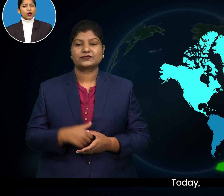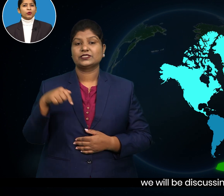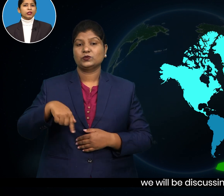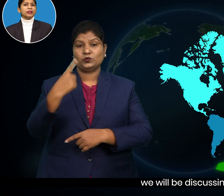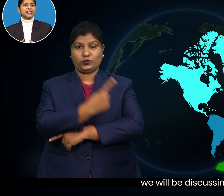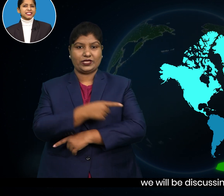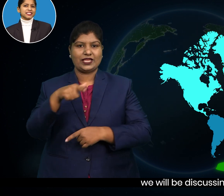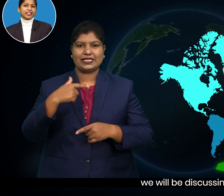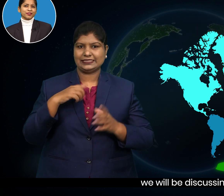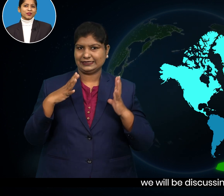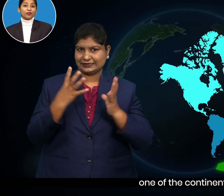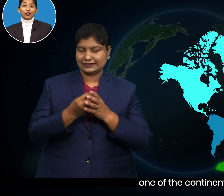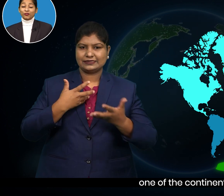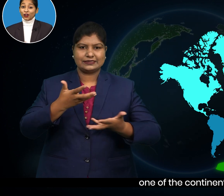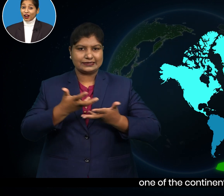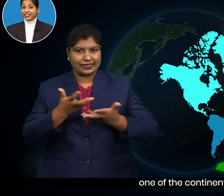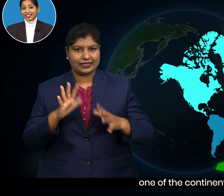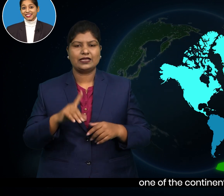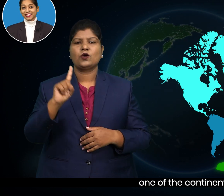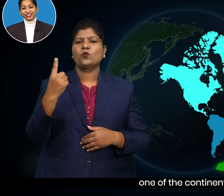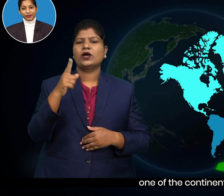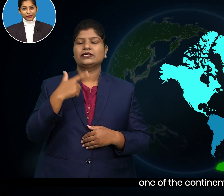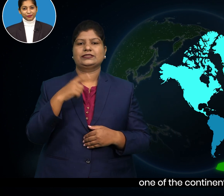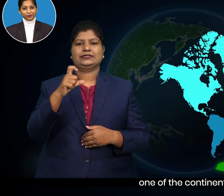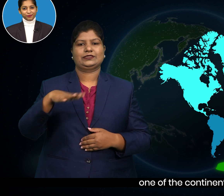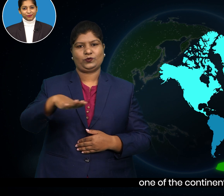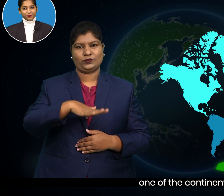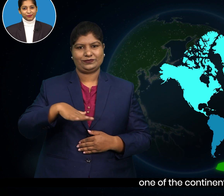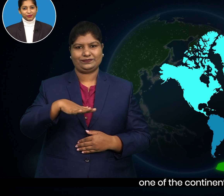Today, we will be discussing one of the continents.